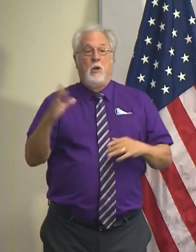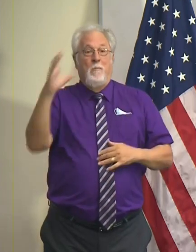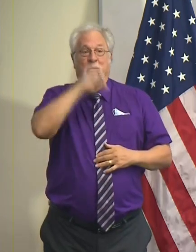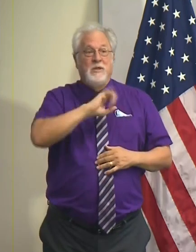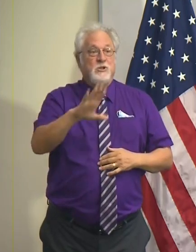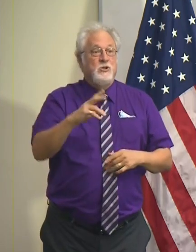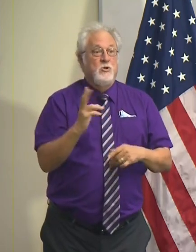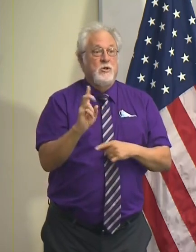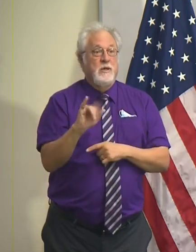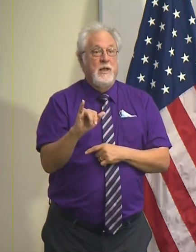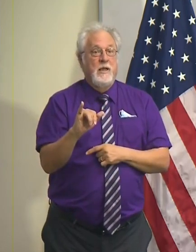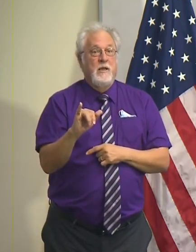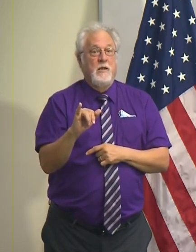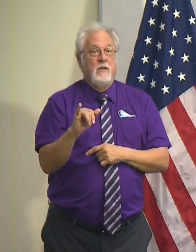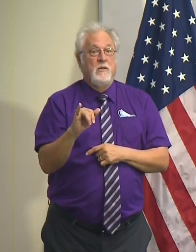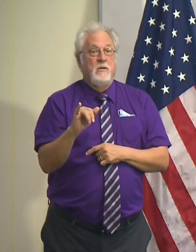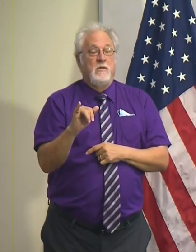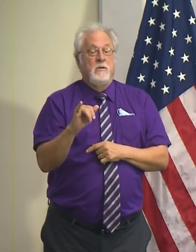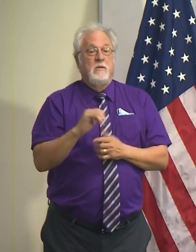their designated day